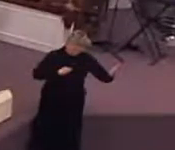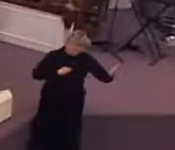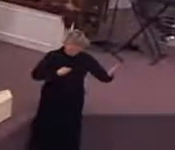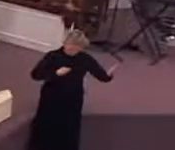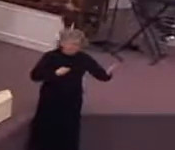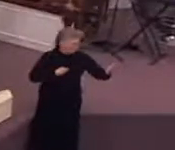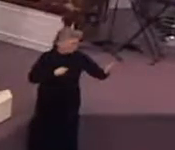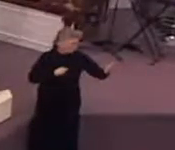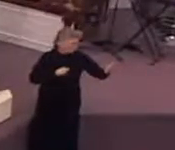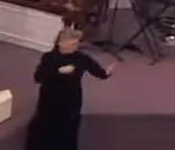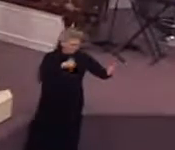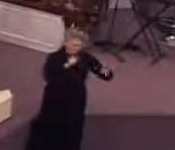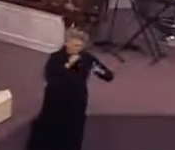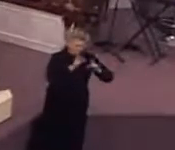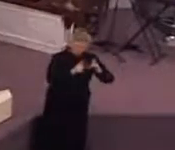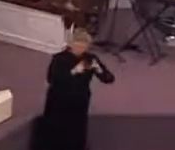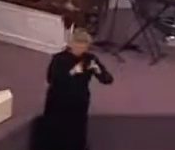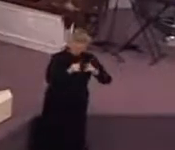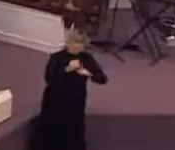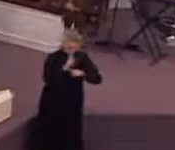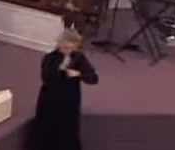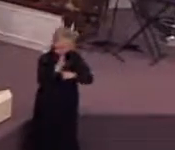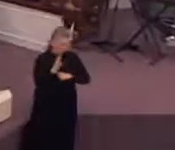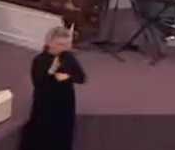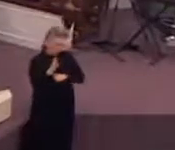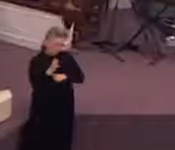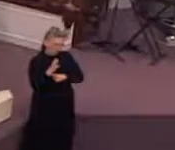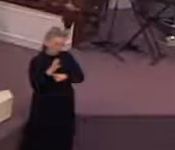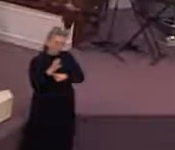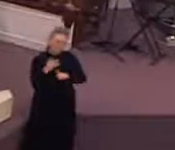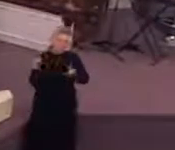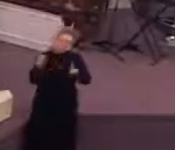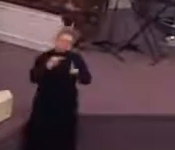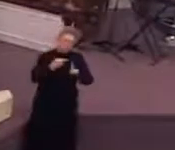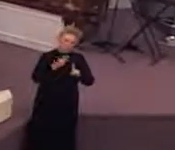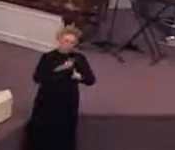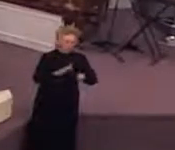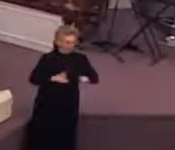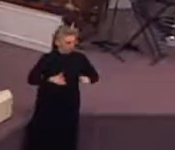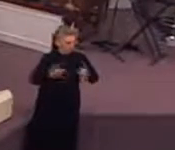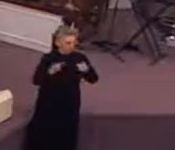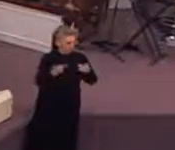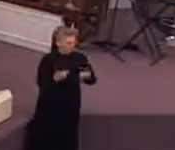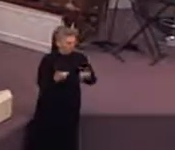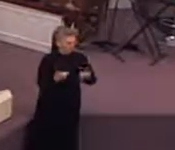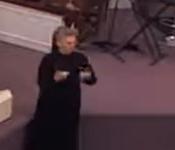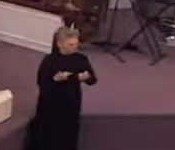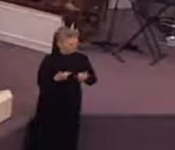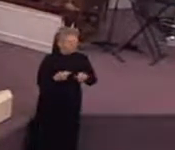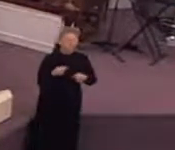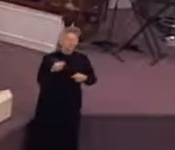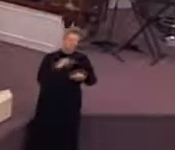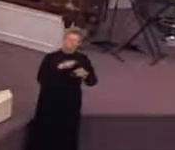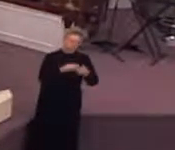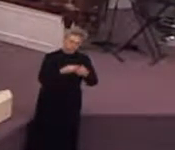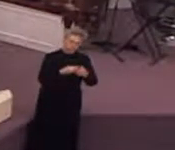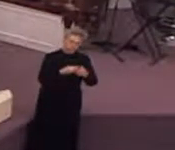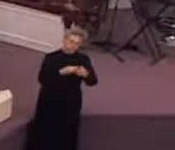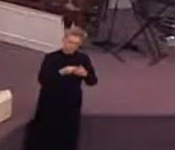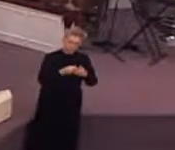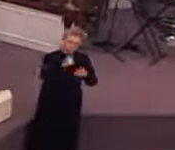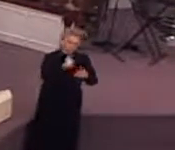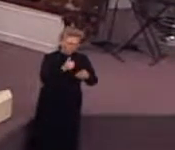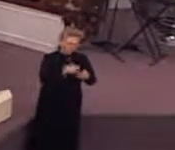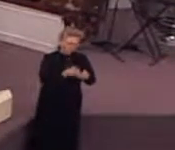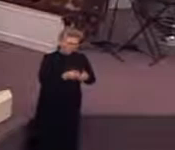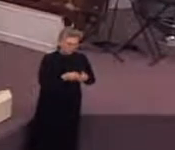Come on, don't miss what God has purposed in your life. And if there's things that He's purposed, don't let it lie